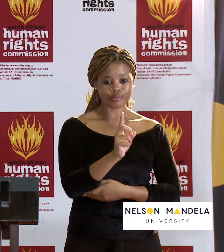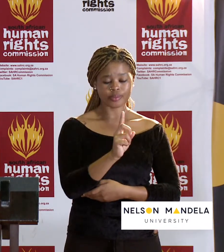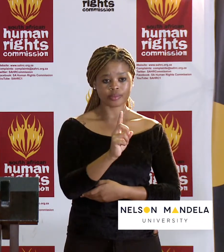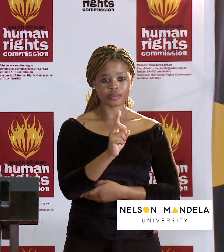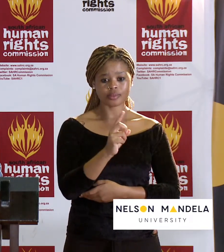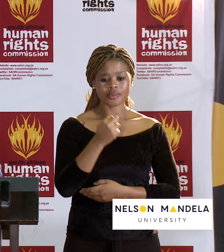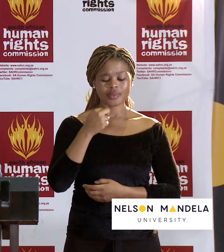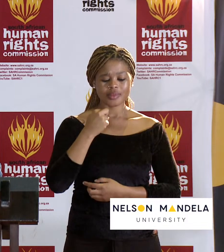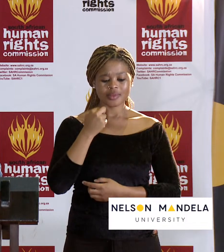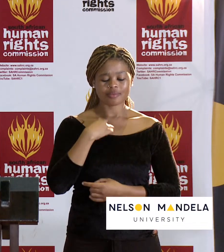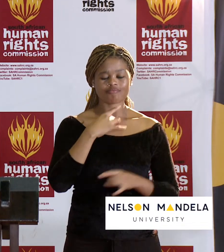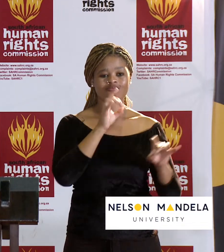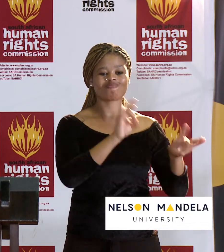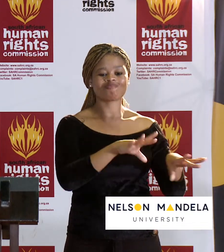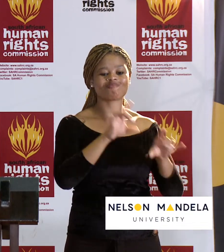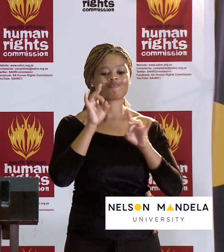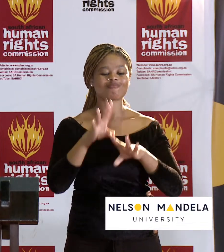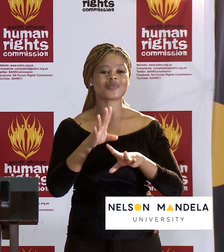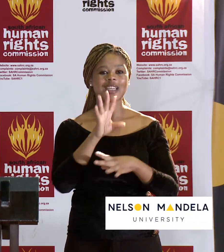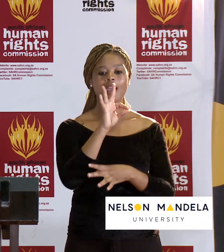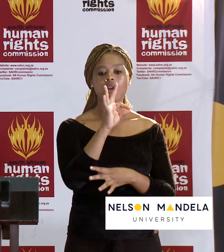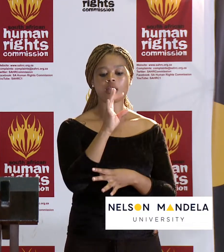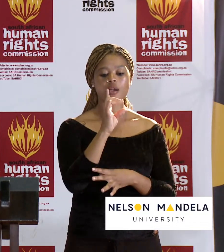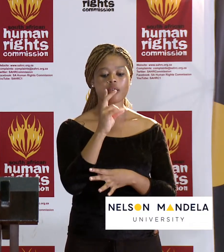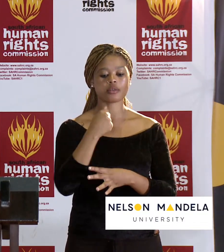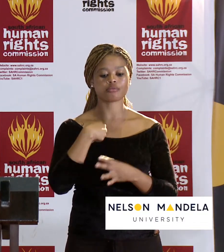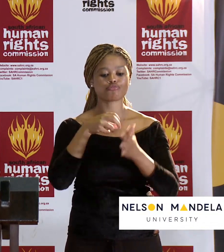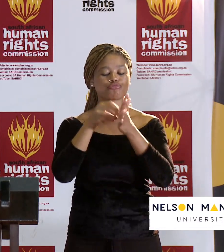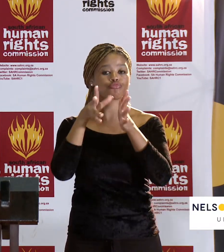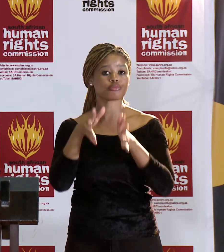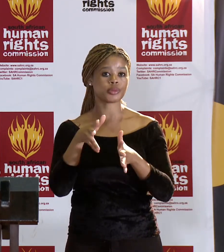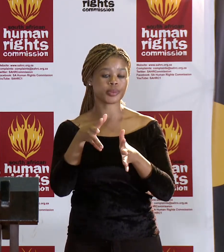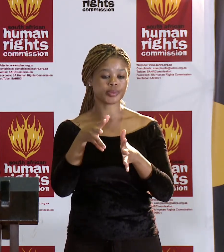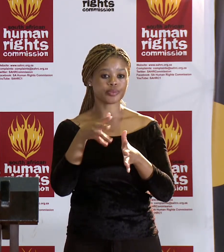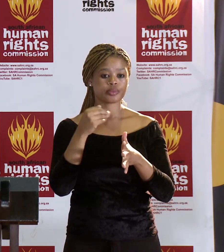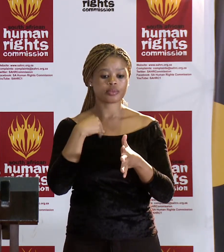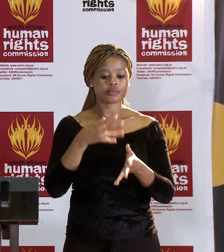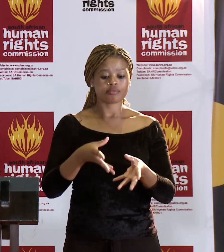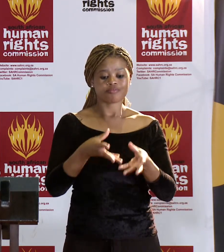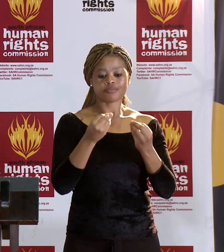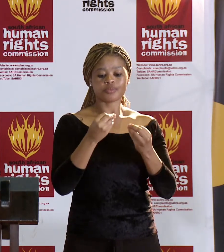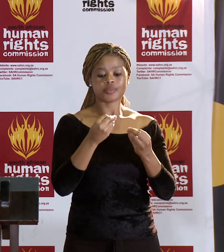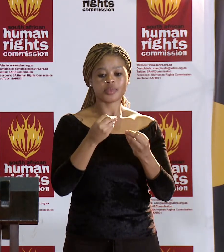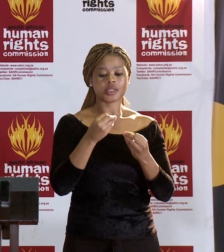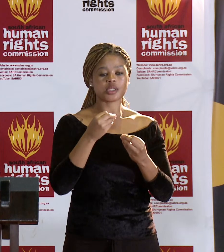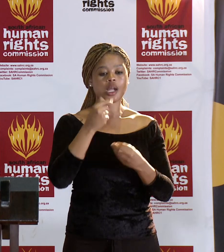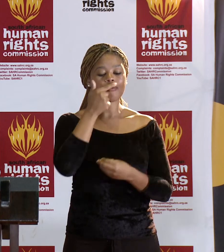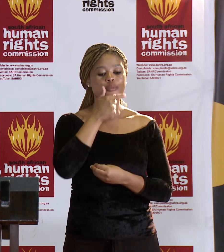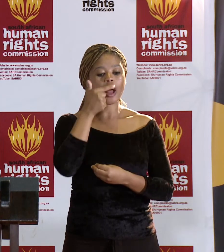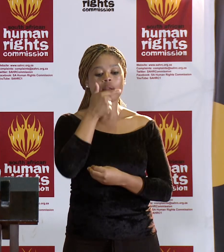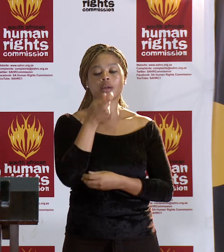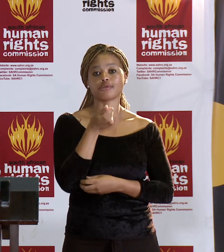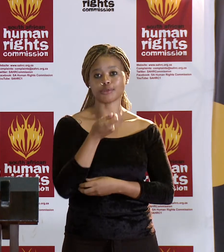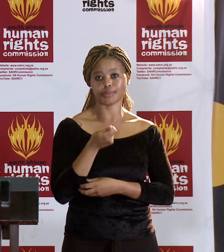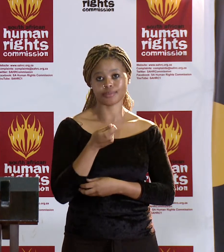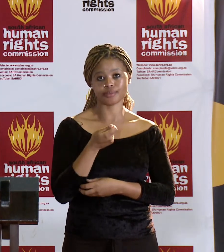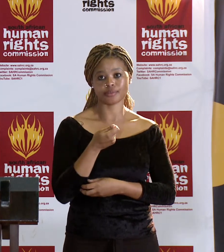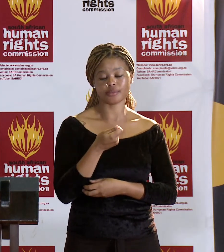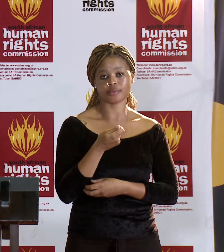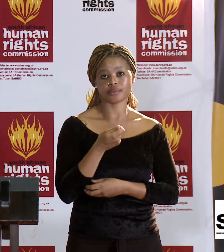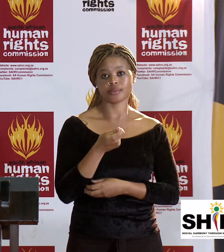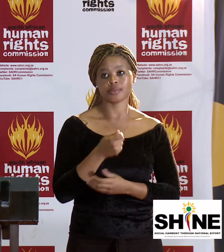to struggle every day as a student just to get enough lunch money, you